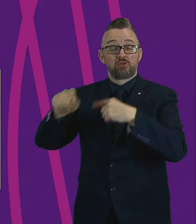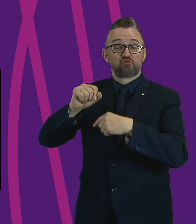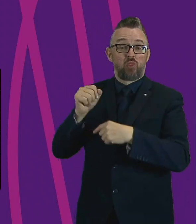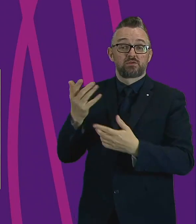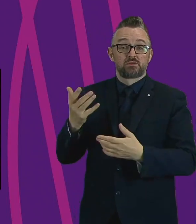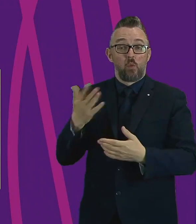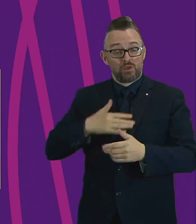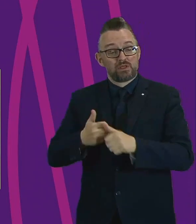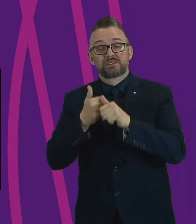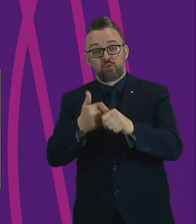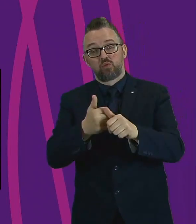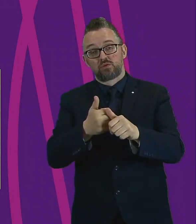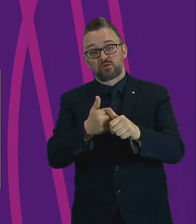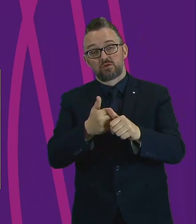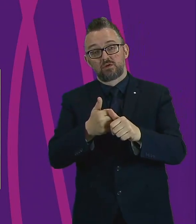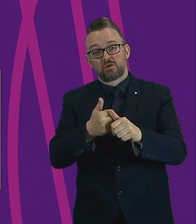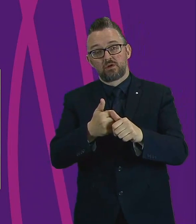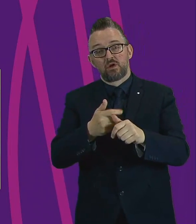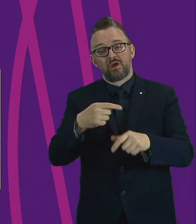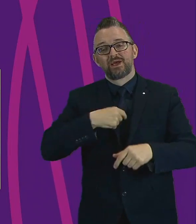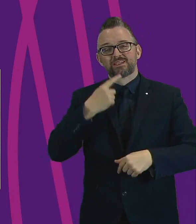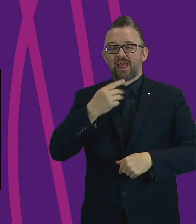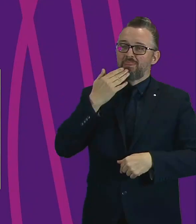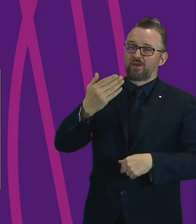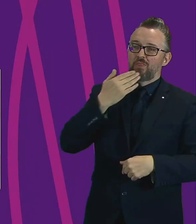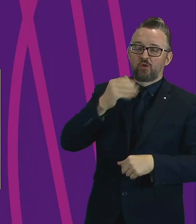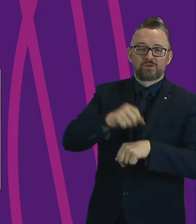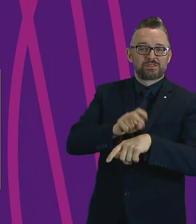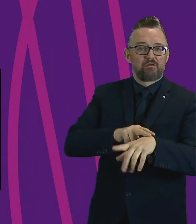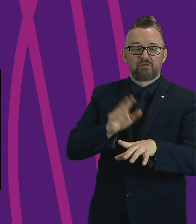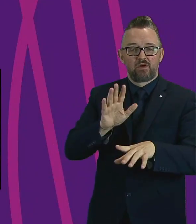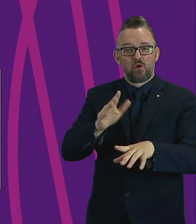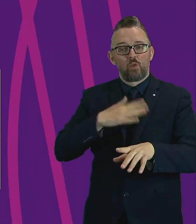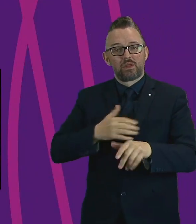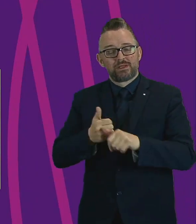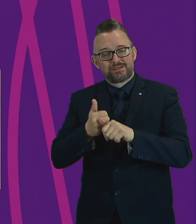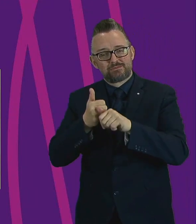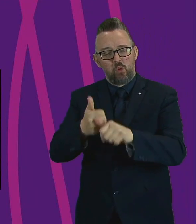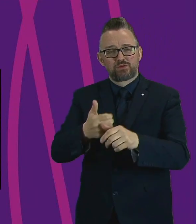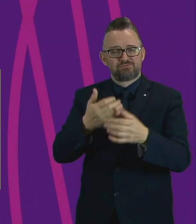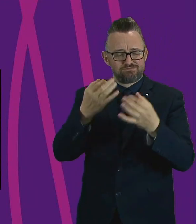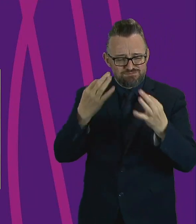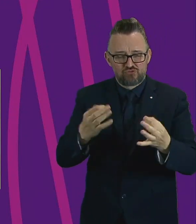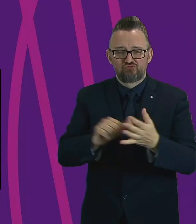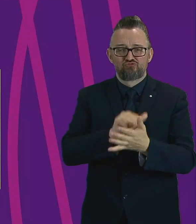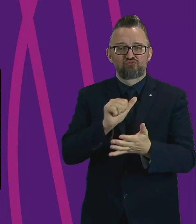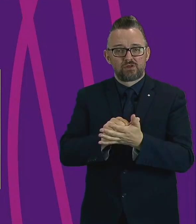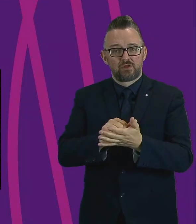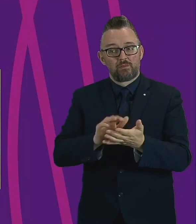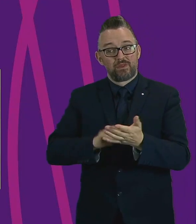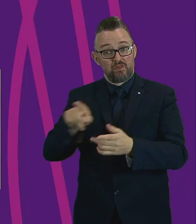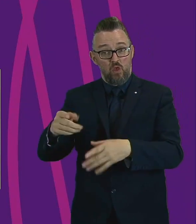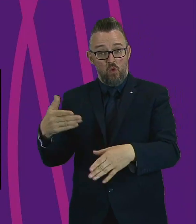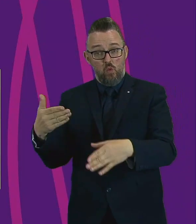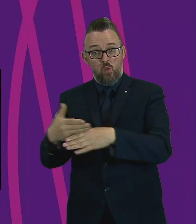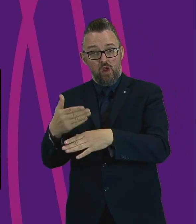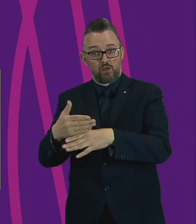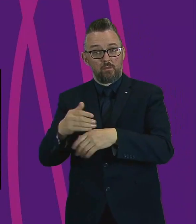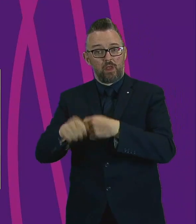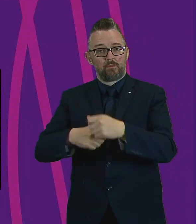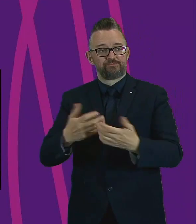care staff not just given our thanks, but also given our support in helping to make their life-saving work safer